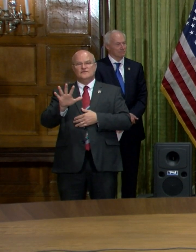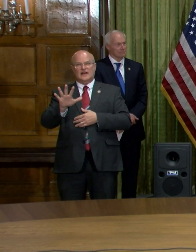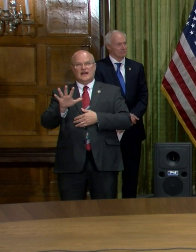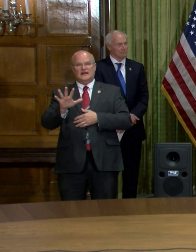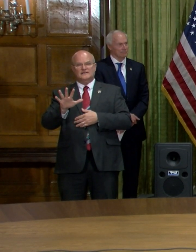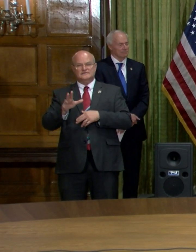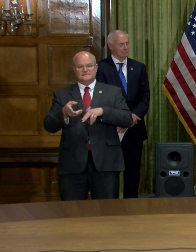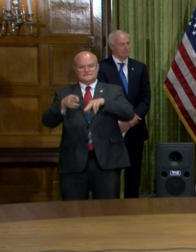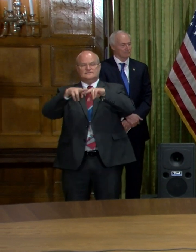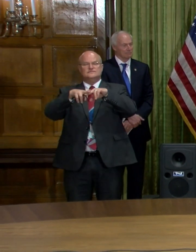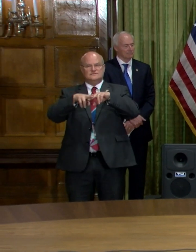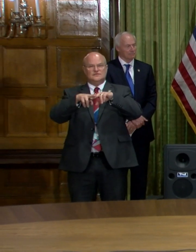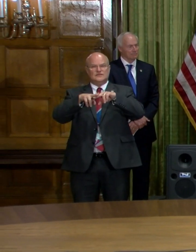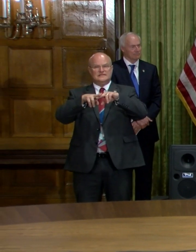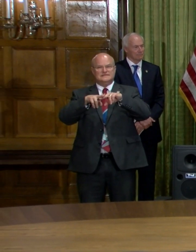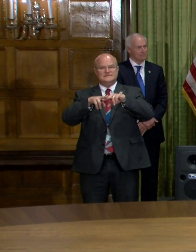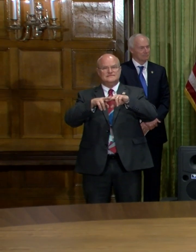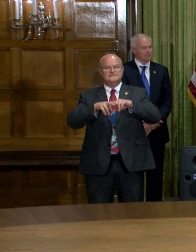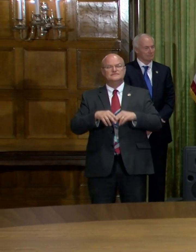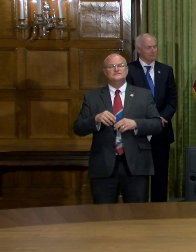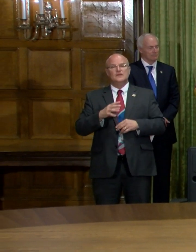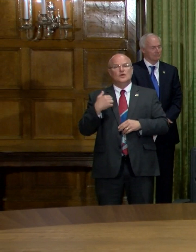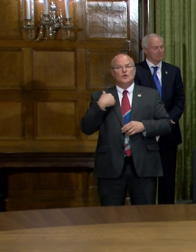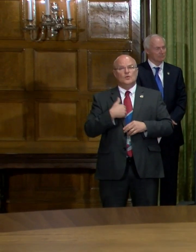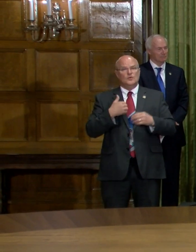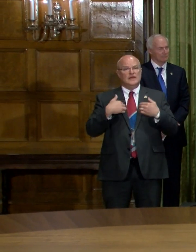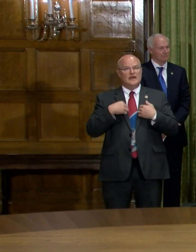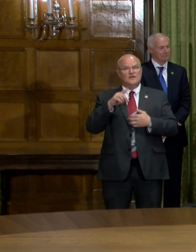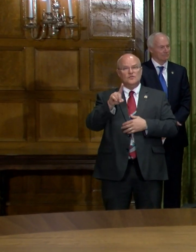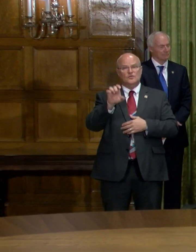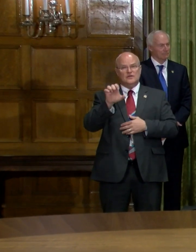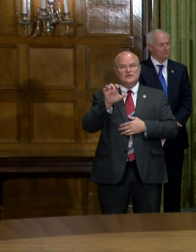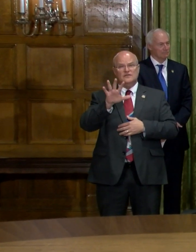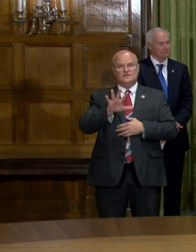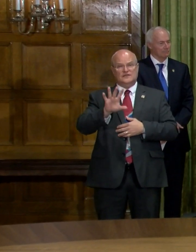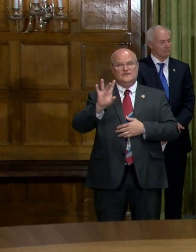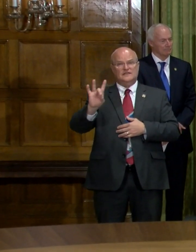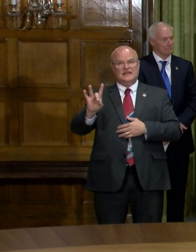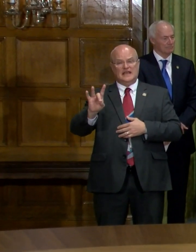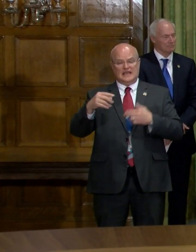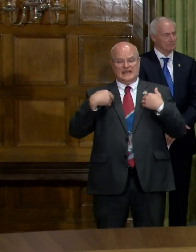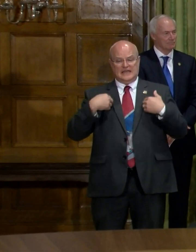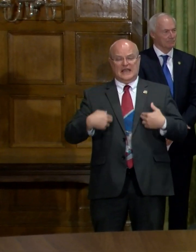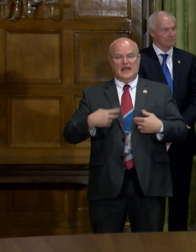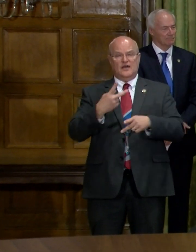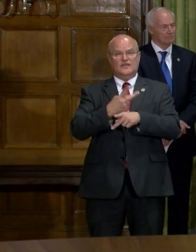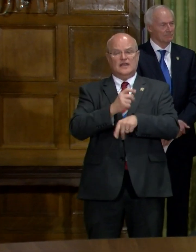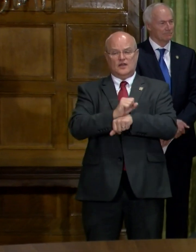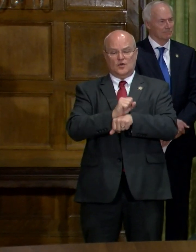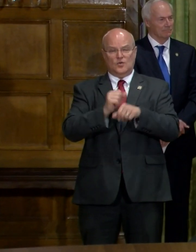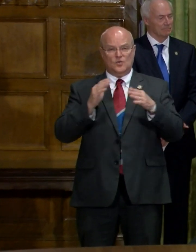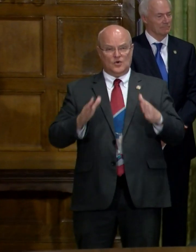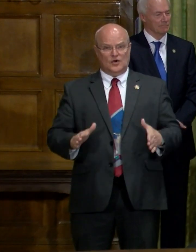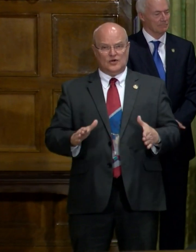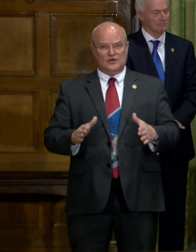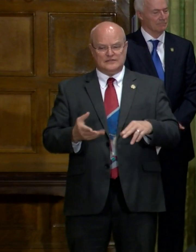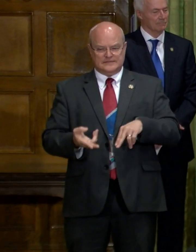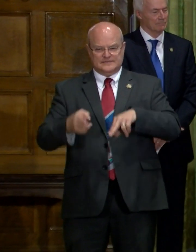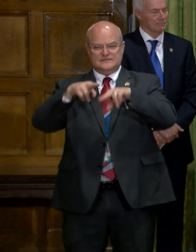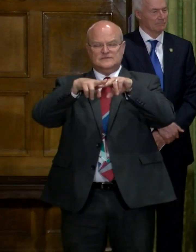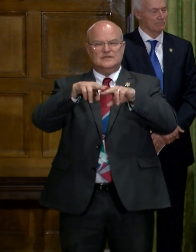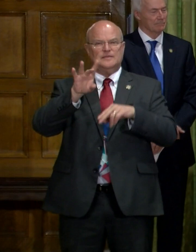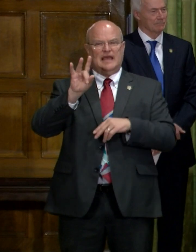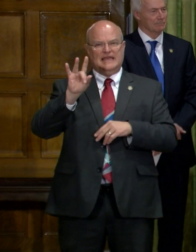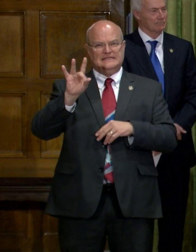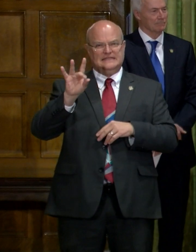than yesterday. And we have 158 healthcare workers. That's 18 more than we